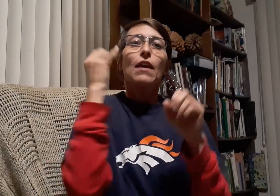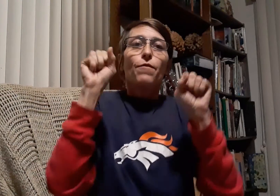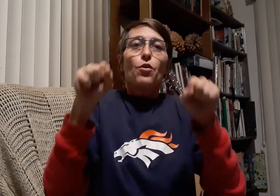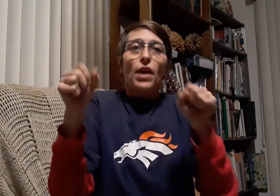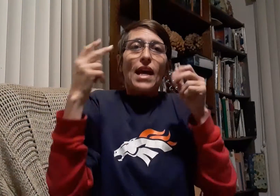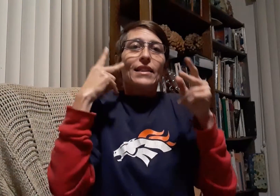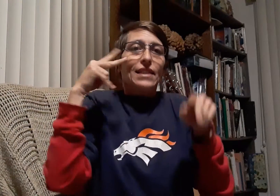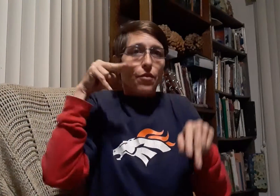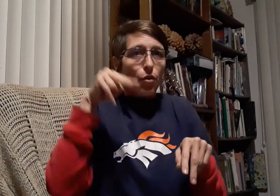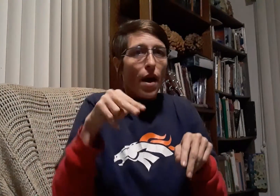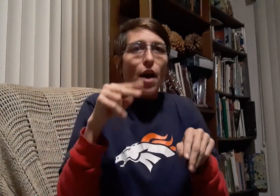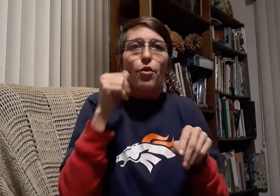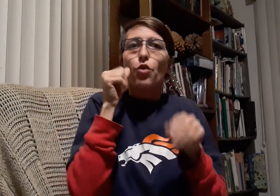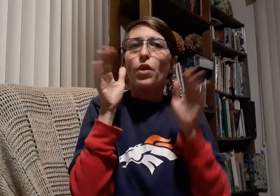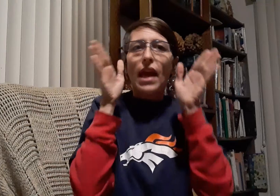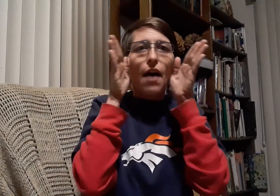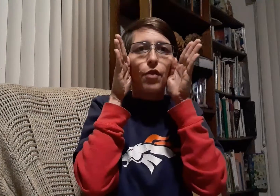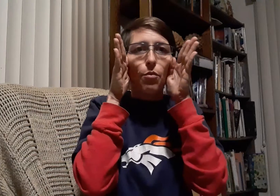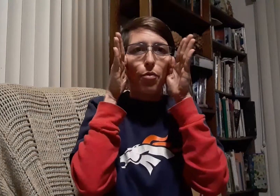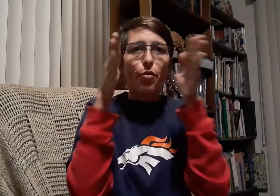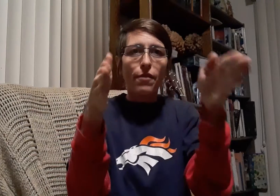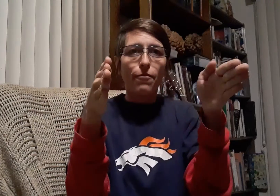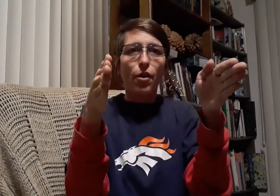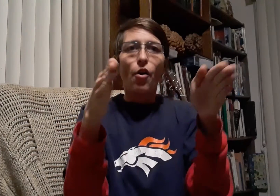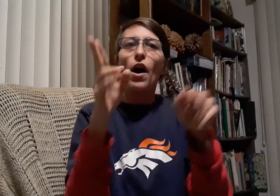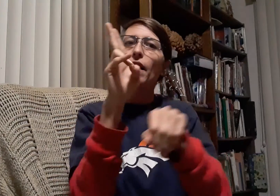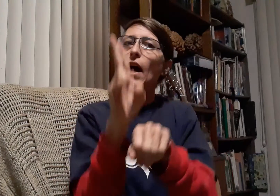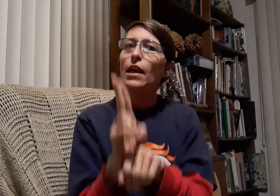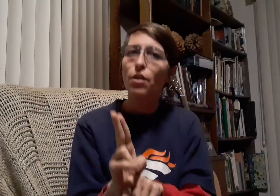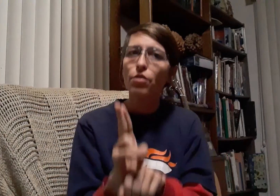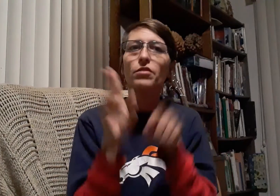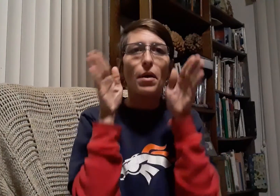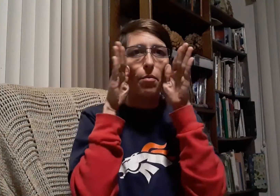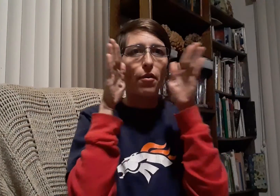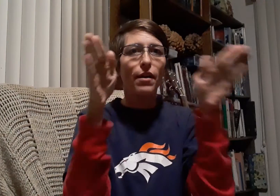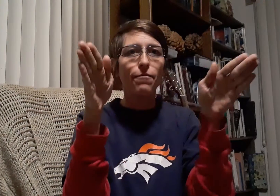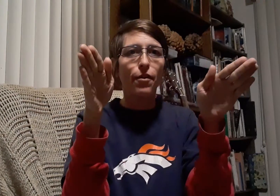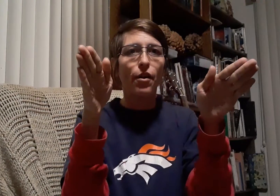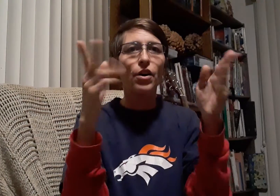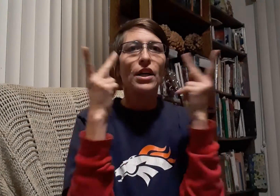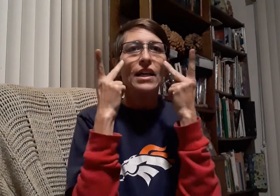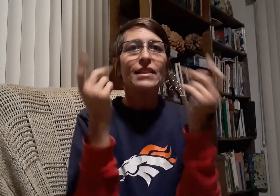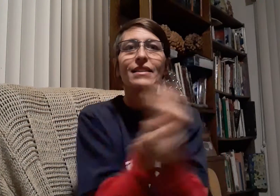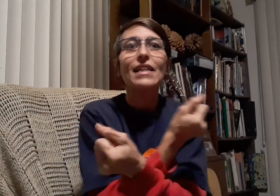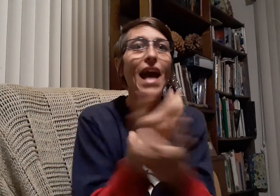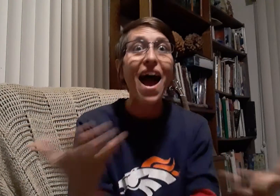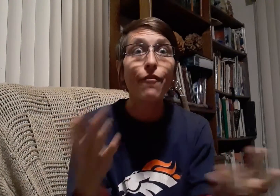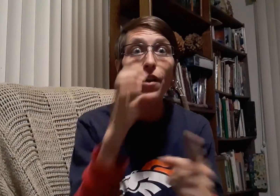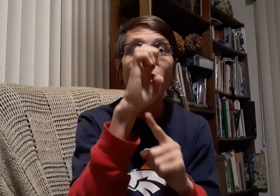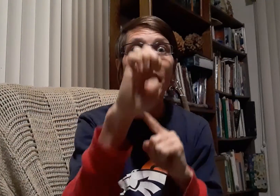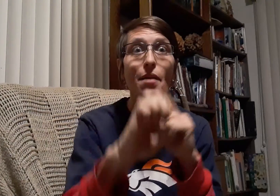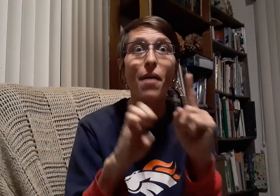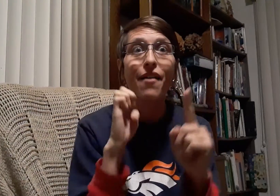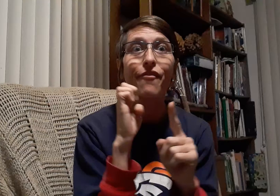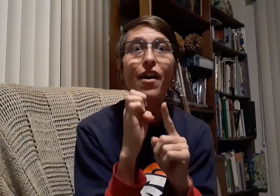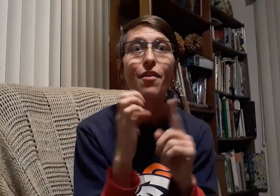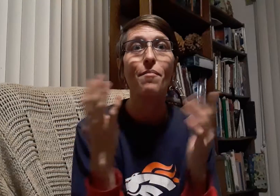you can see the ground, you really have no peripheral. And I use my peripheral to see everything in my environment.